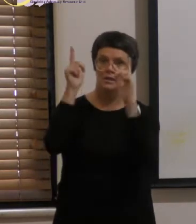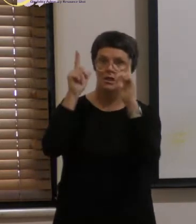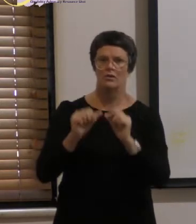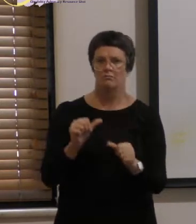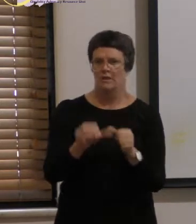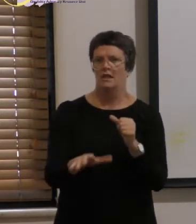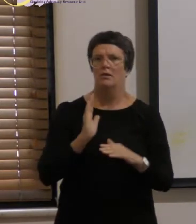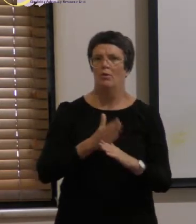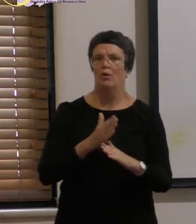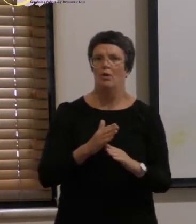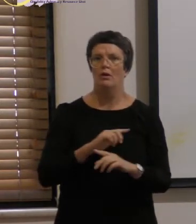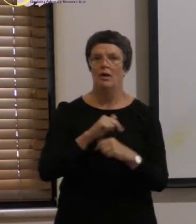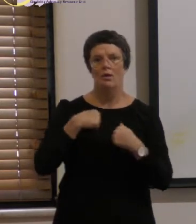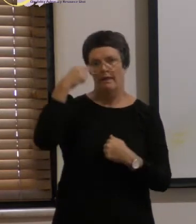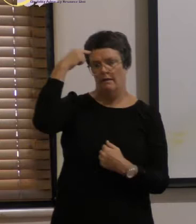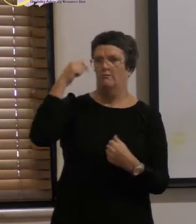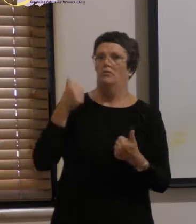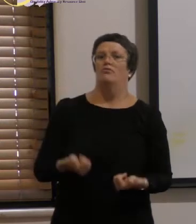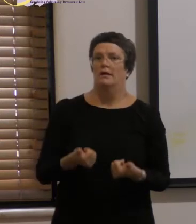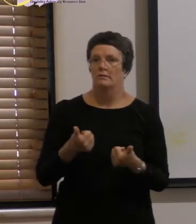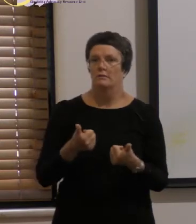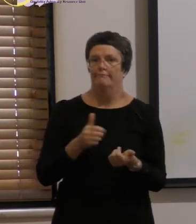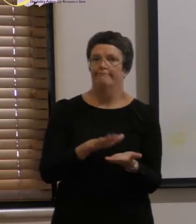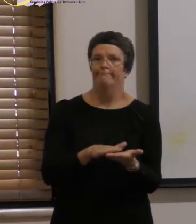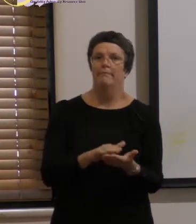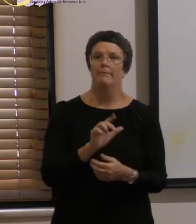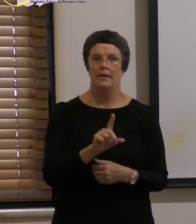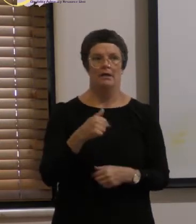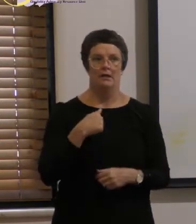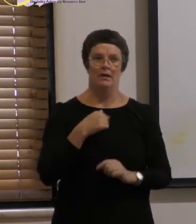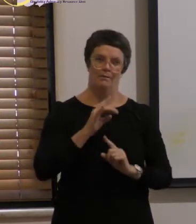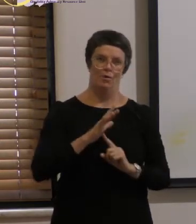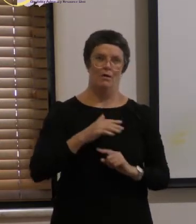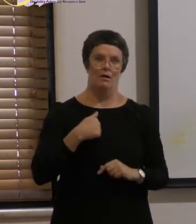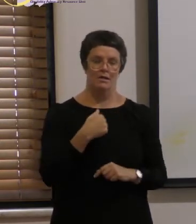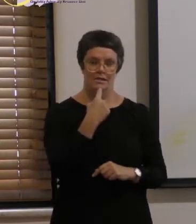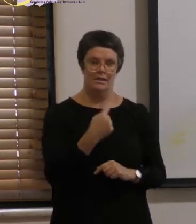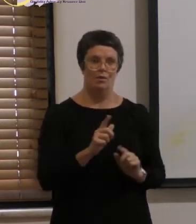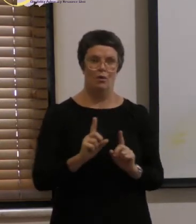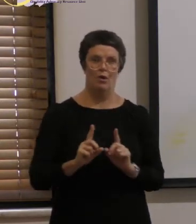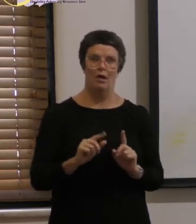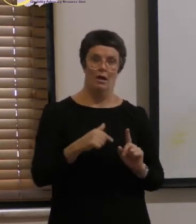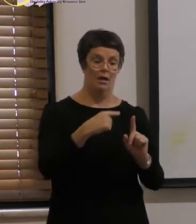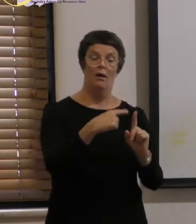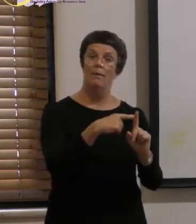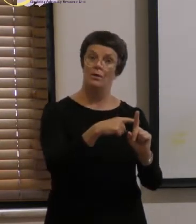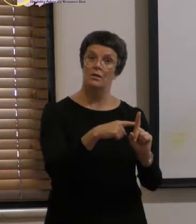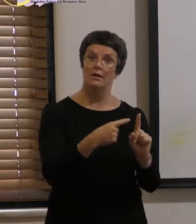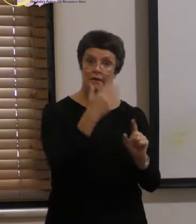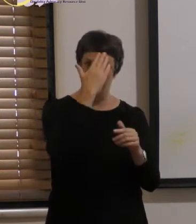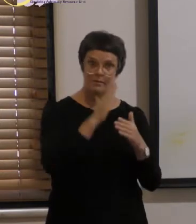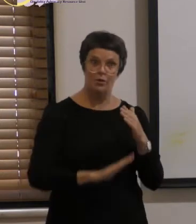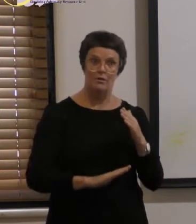think, wow, this is fantastic. But what I would say about that is that the positive experiences are dependent